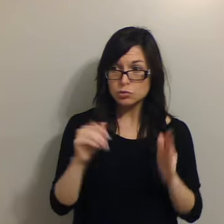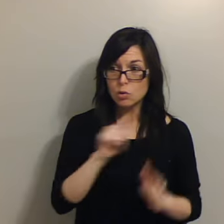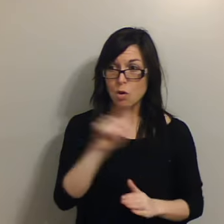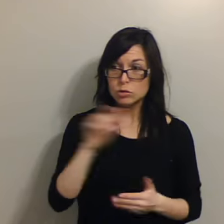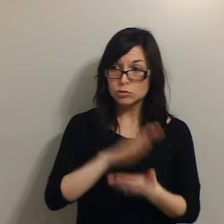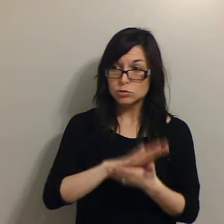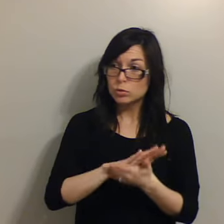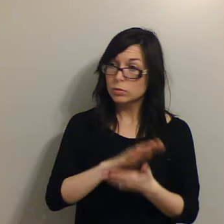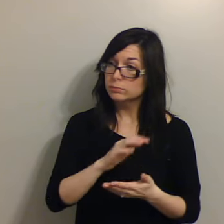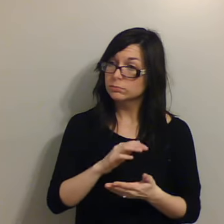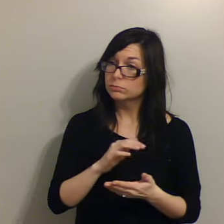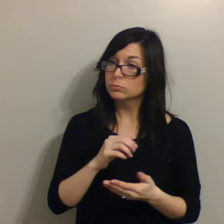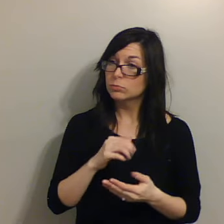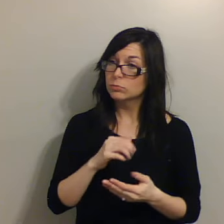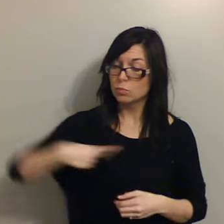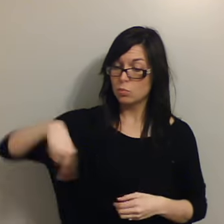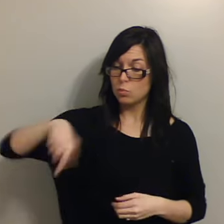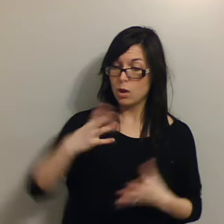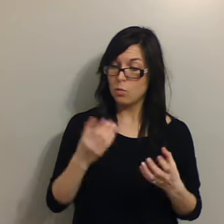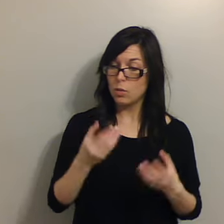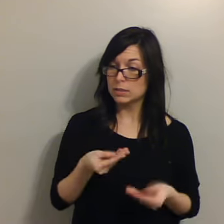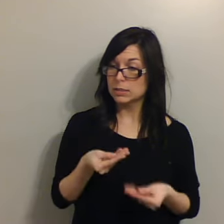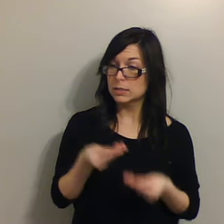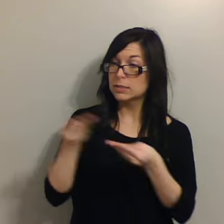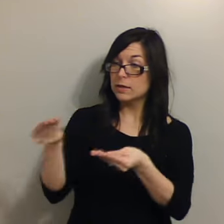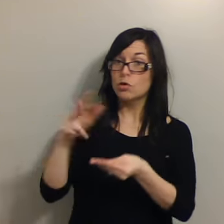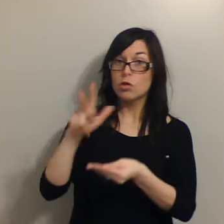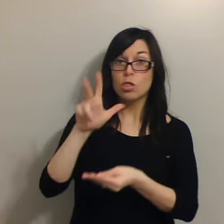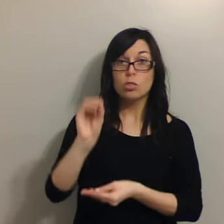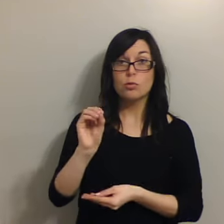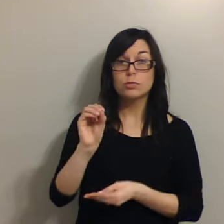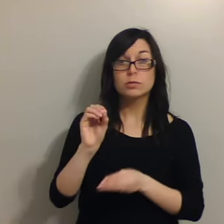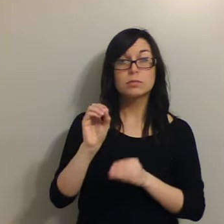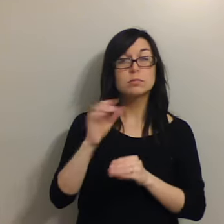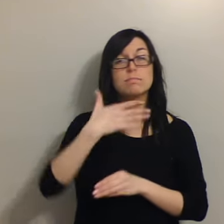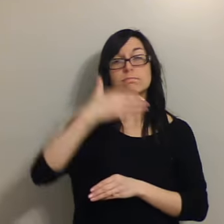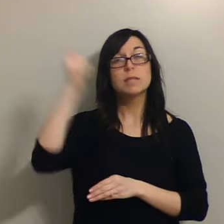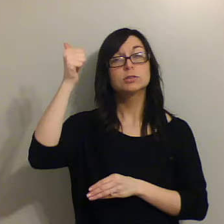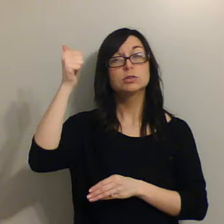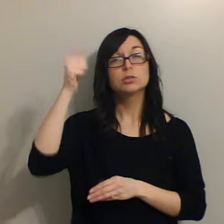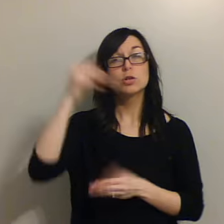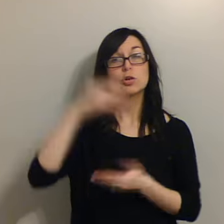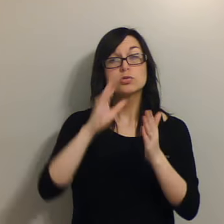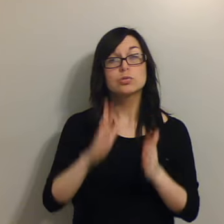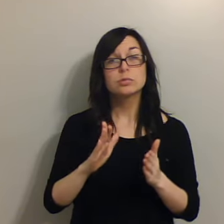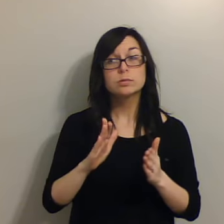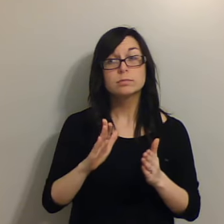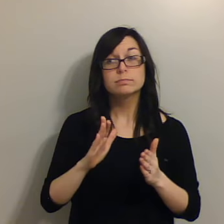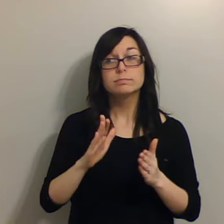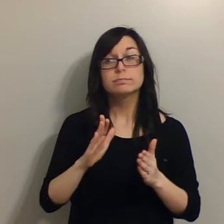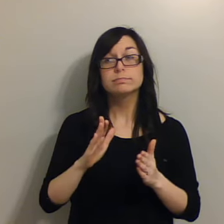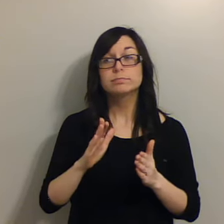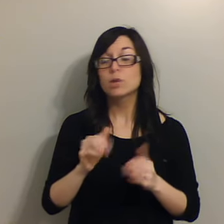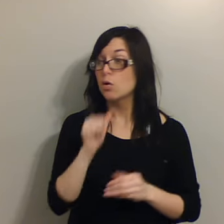30 of the best students. These teachers were asked, don't tell any of the students or your parents